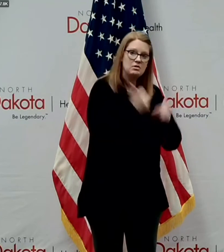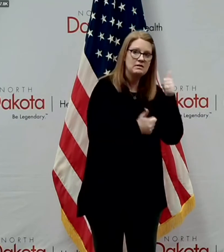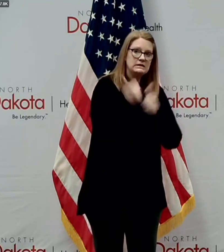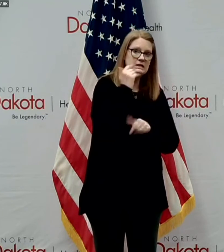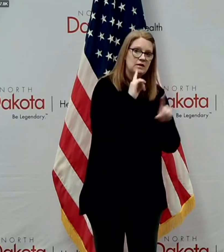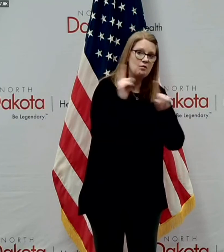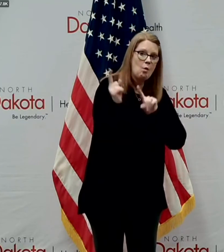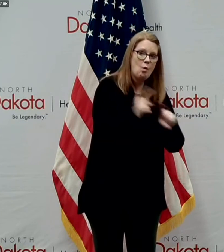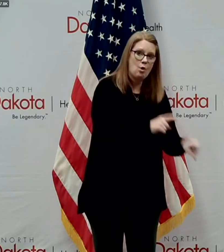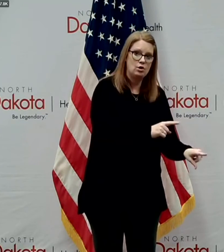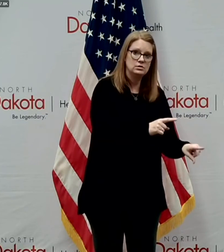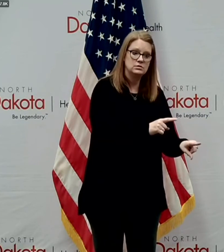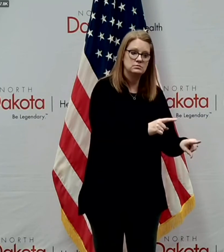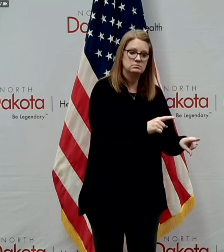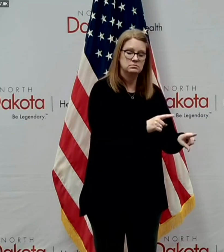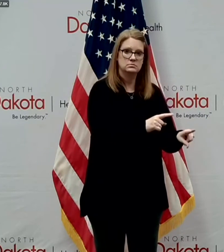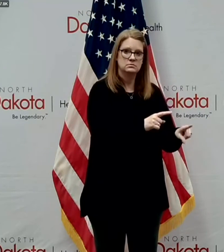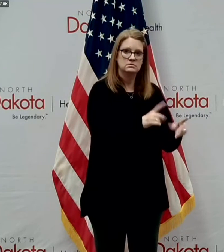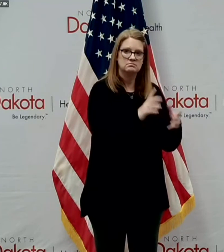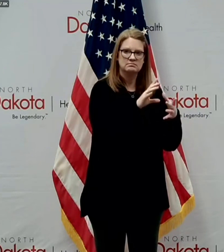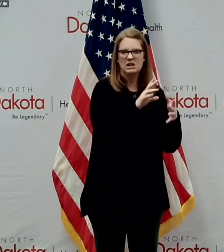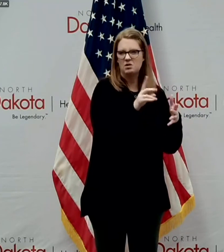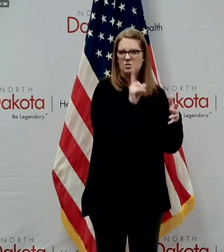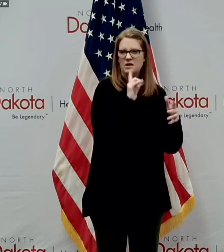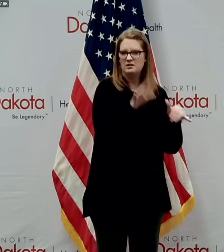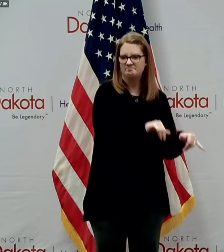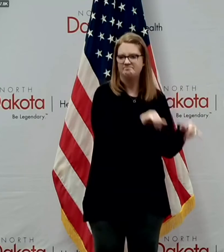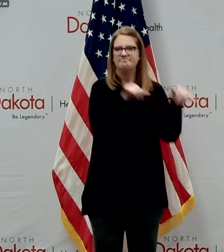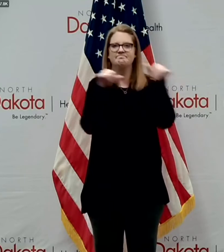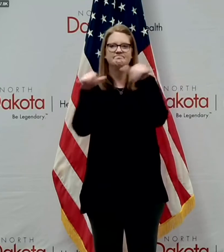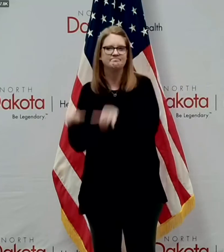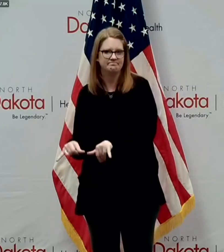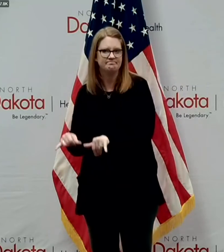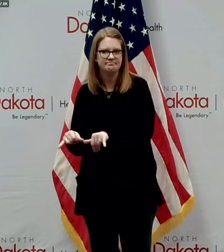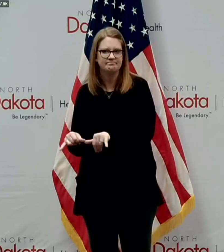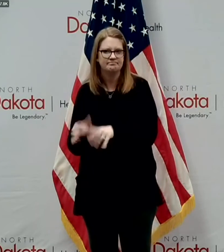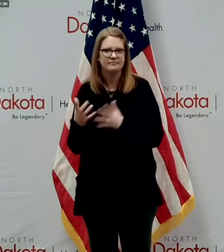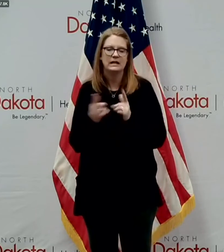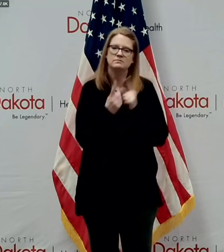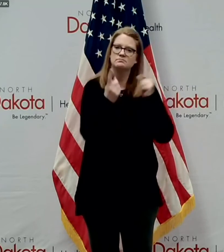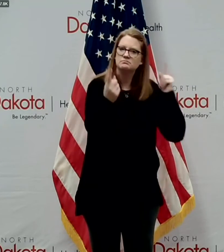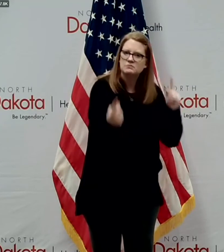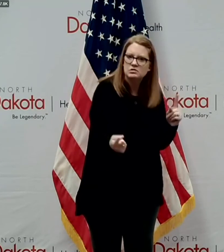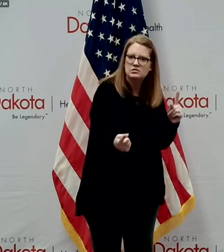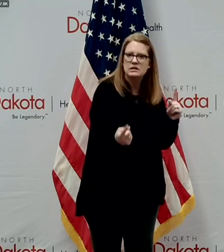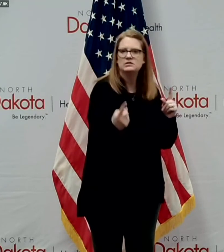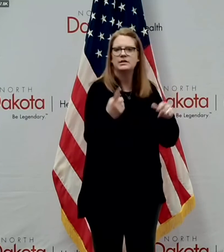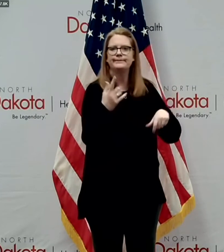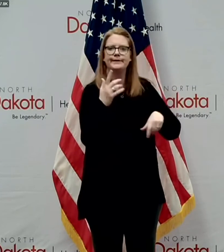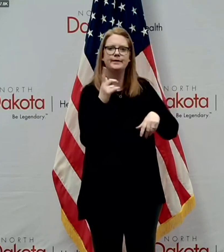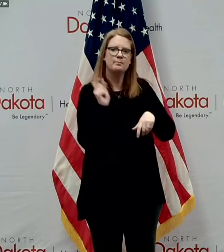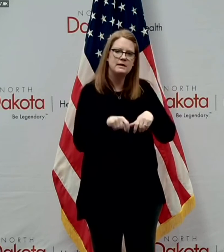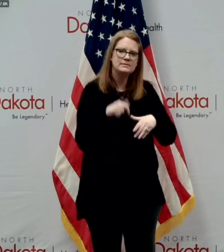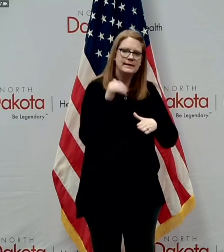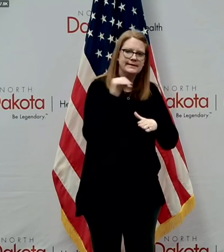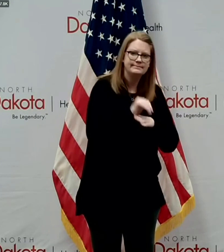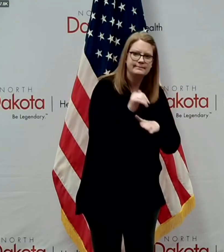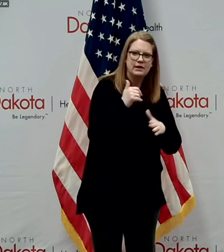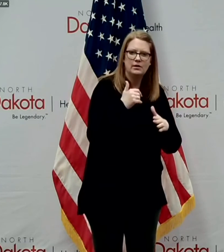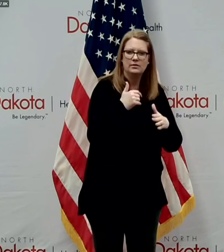and resolutions pertaining to the same thing of social distancing, curfews, and so forth.